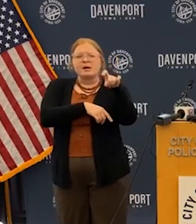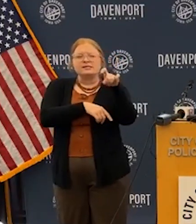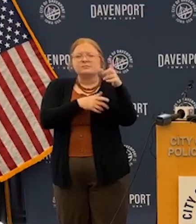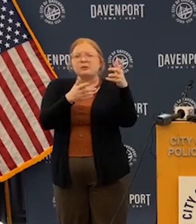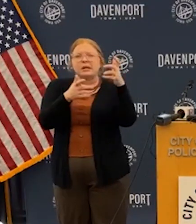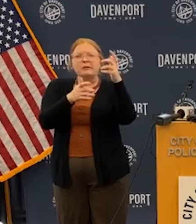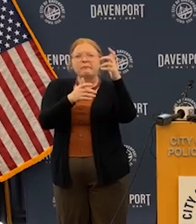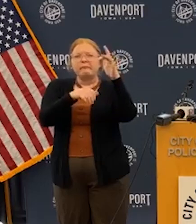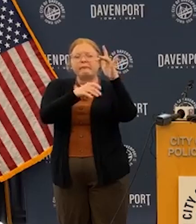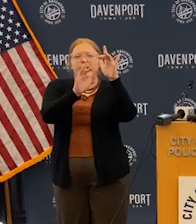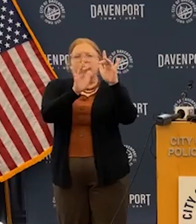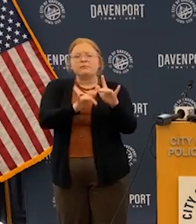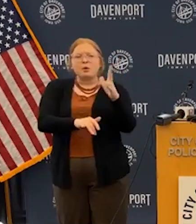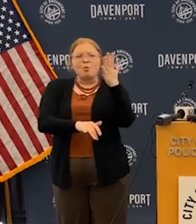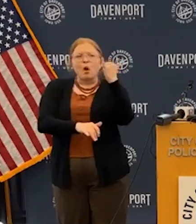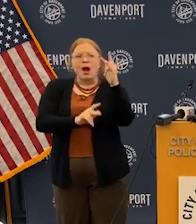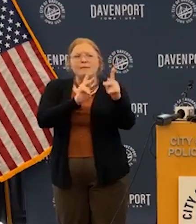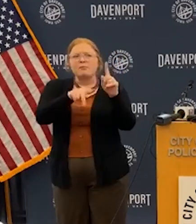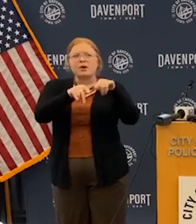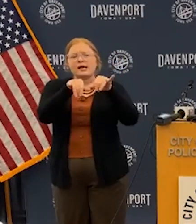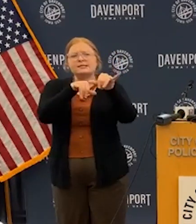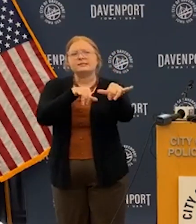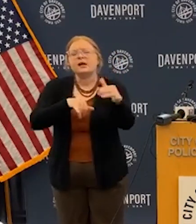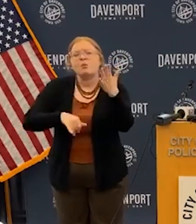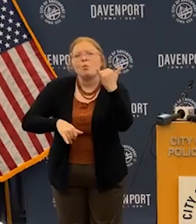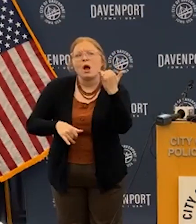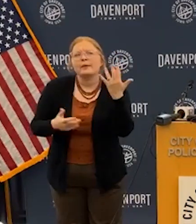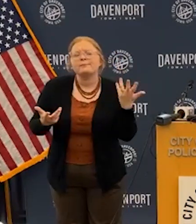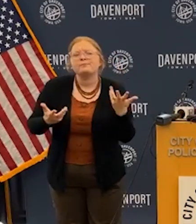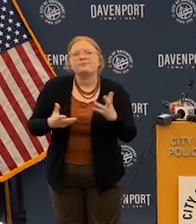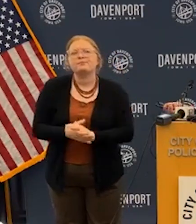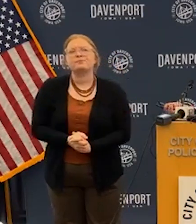units to be vacated? Do you know? I don't know.